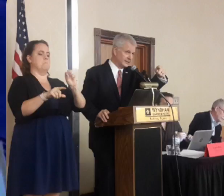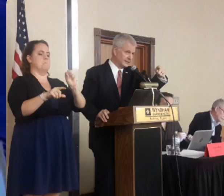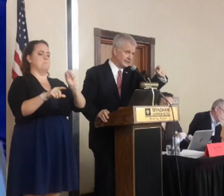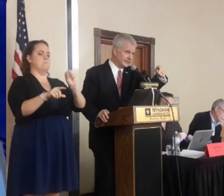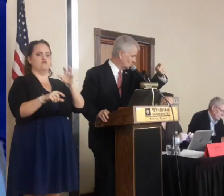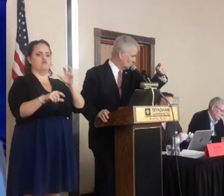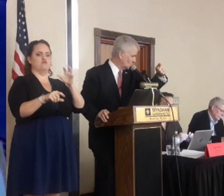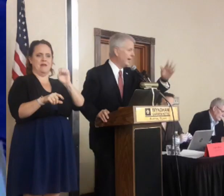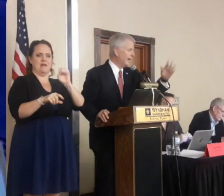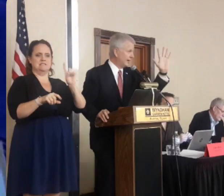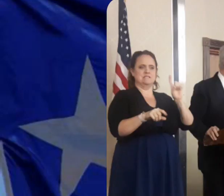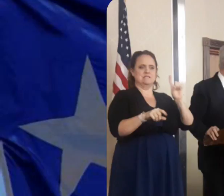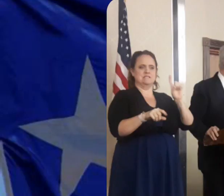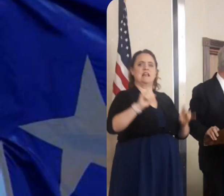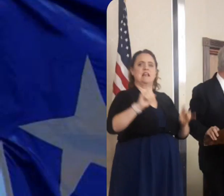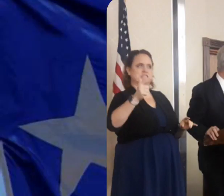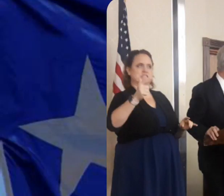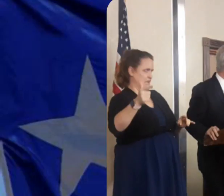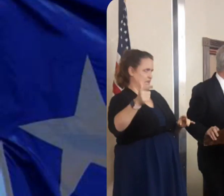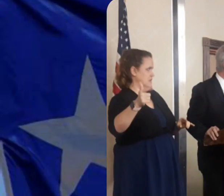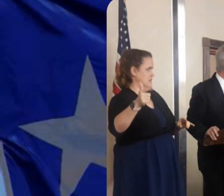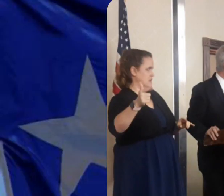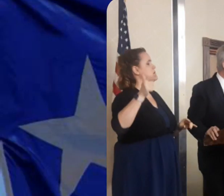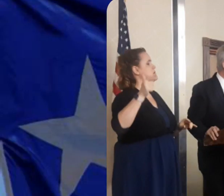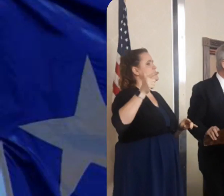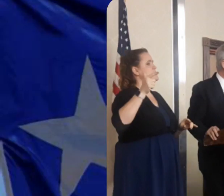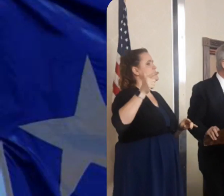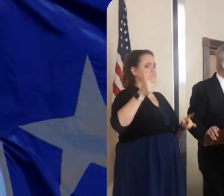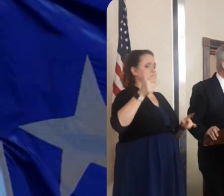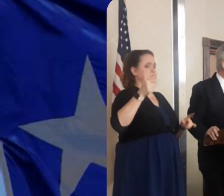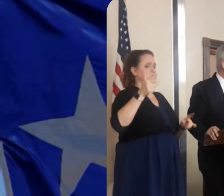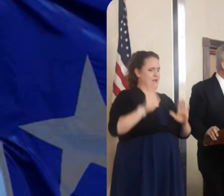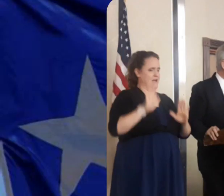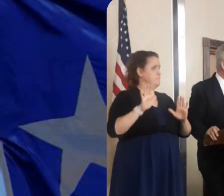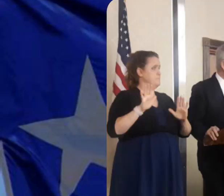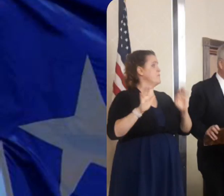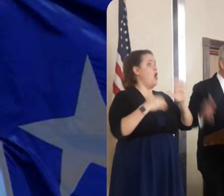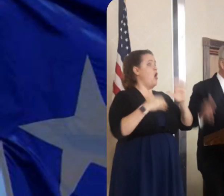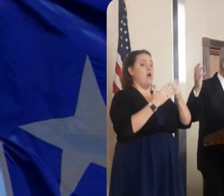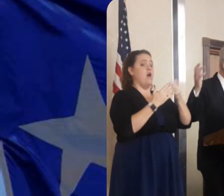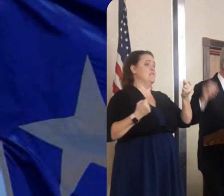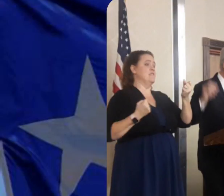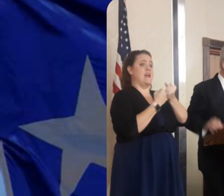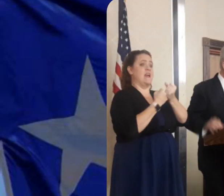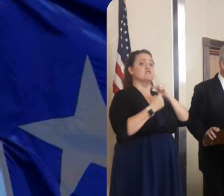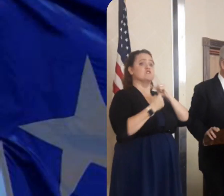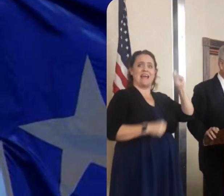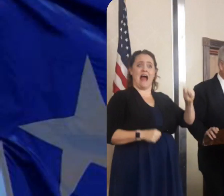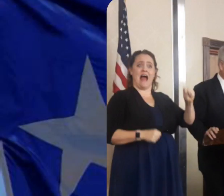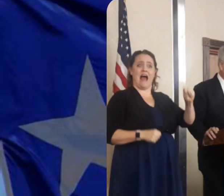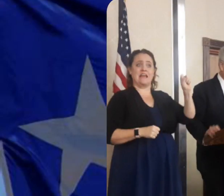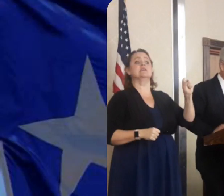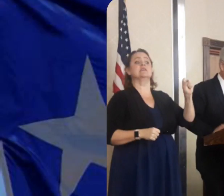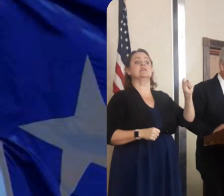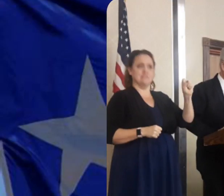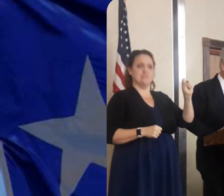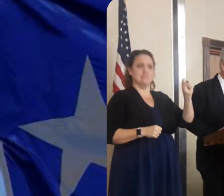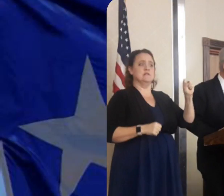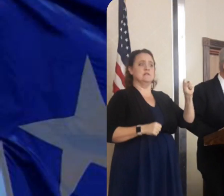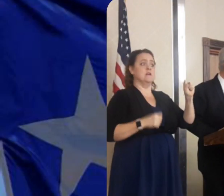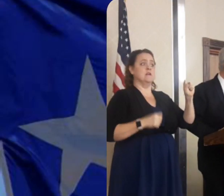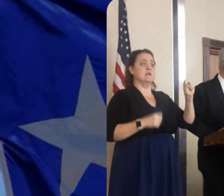And we have a second. Great. And all in favor say aye. Aye. Any